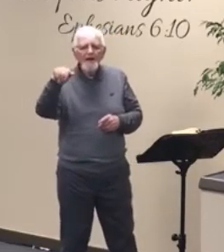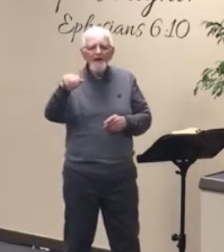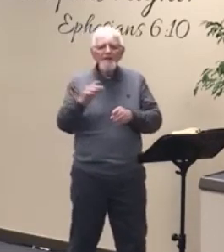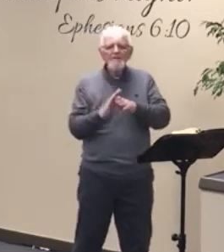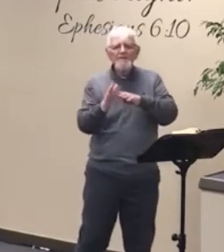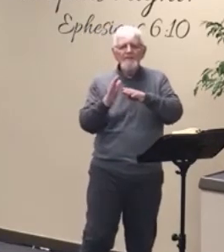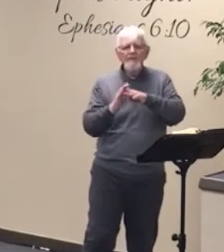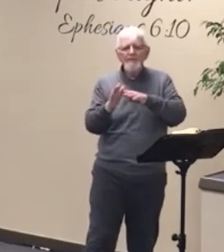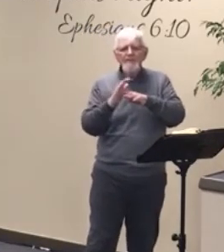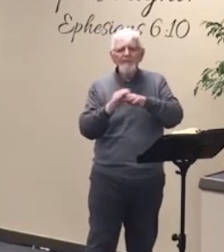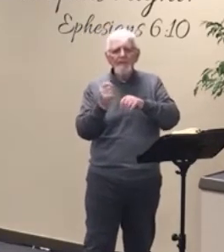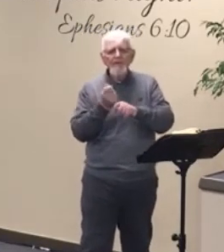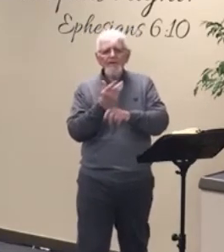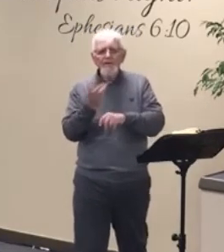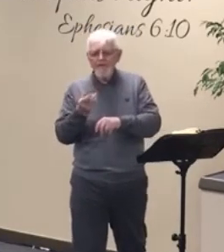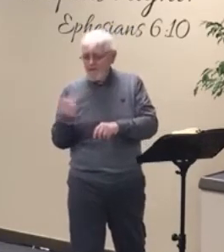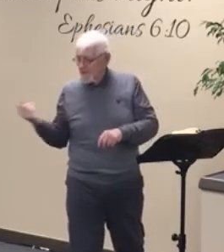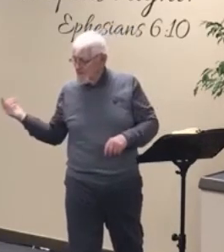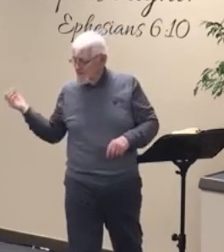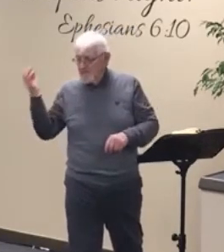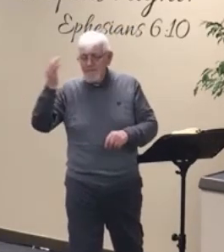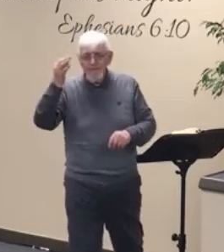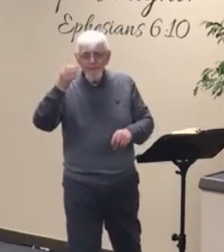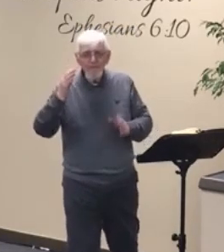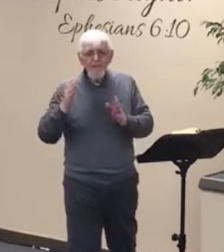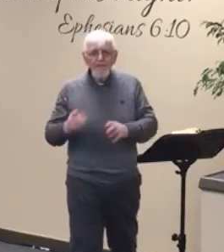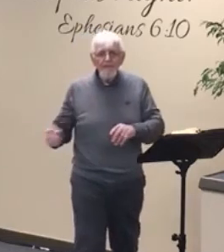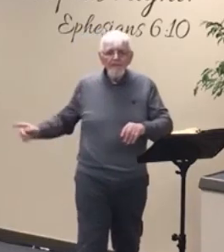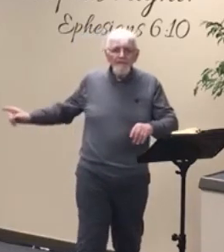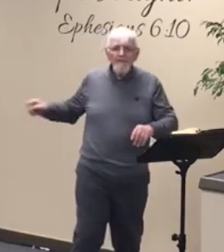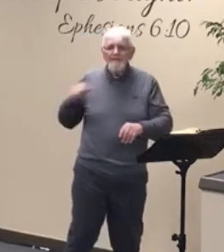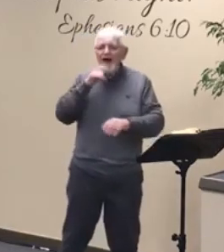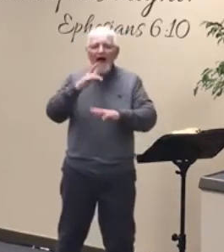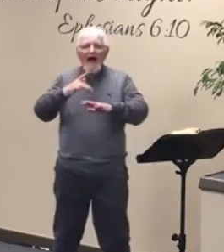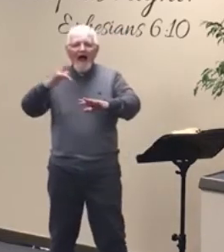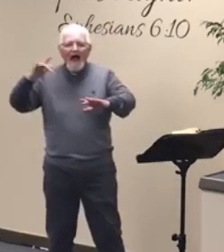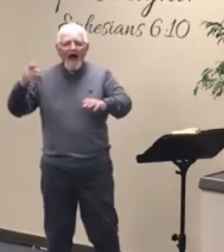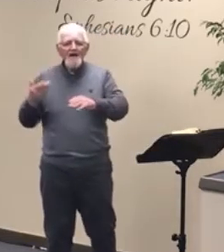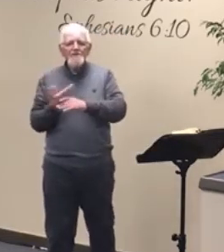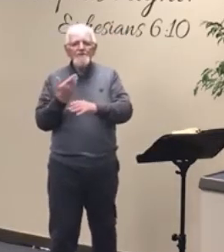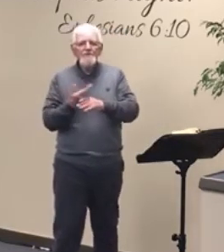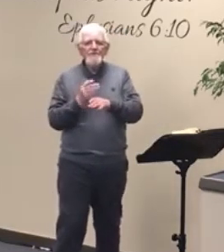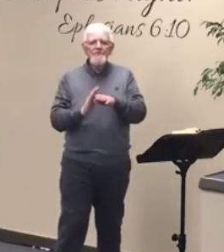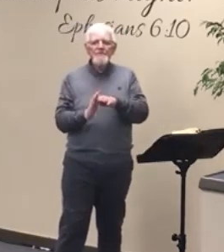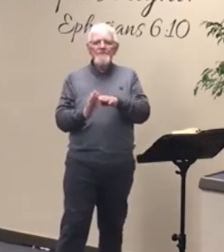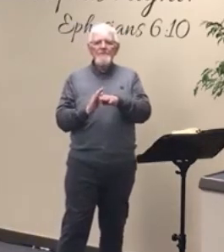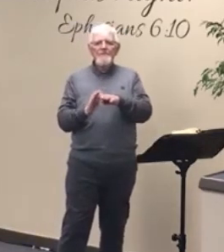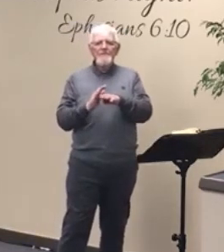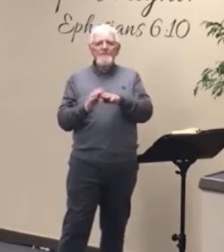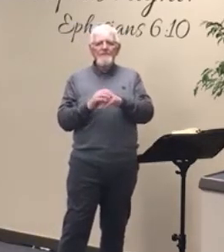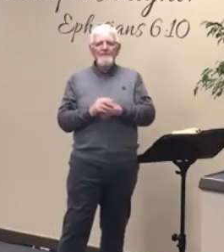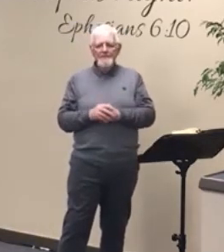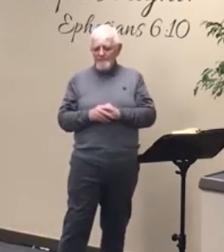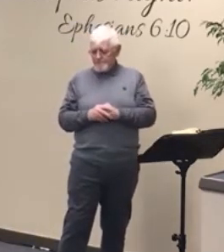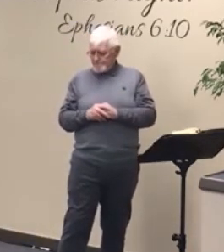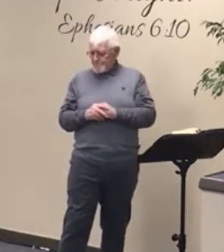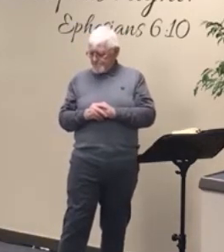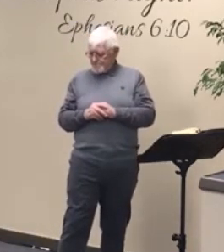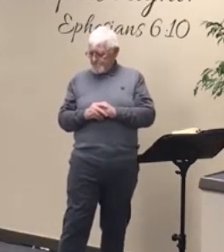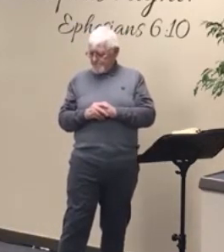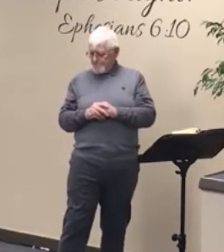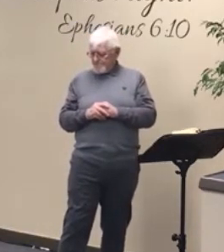You know what I am sometimes behind this pulpit? I'm not a shiny brand new file. Fresh out of Bible school.